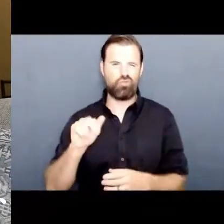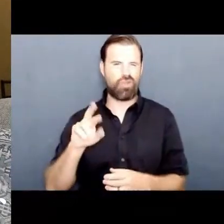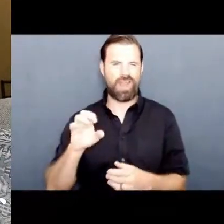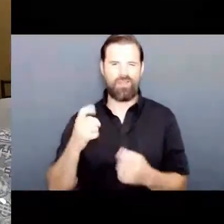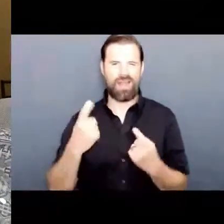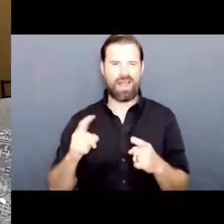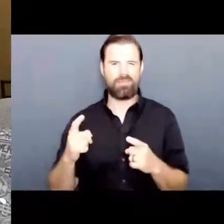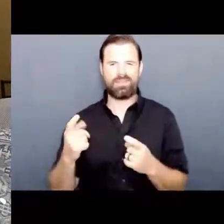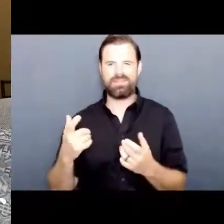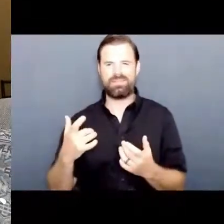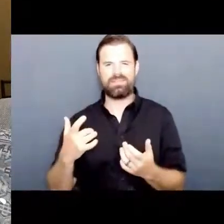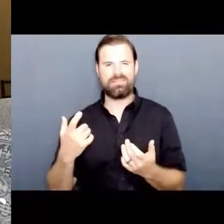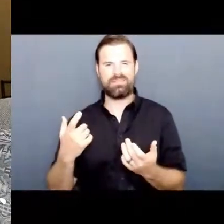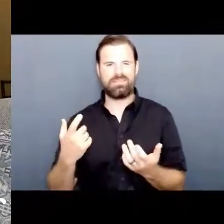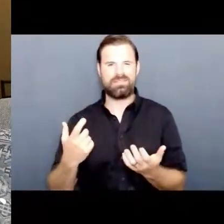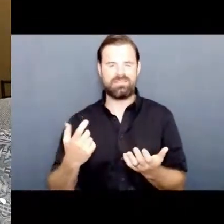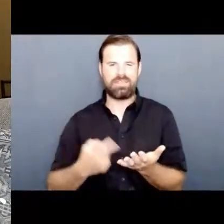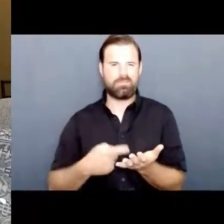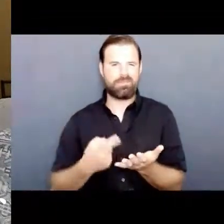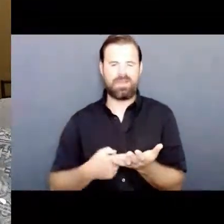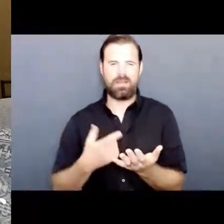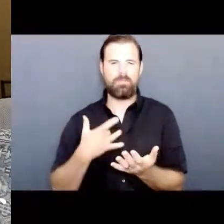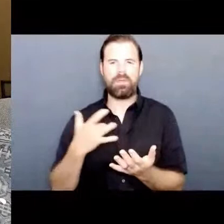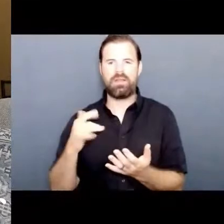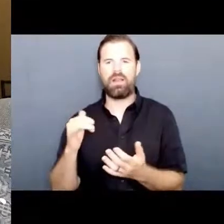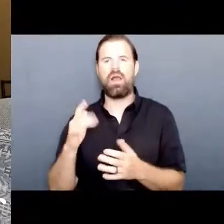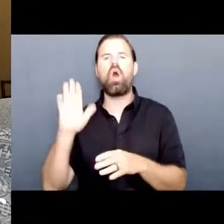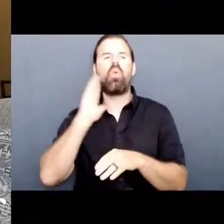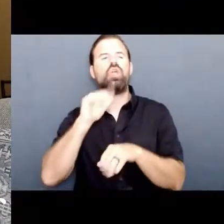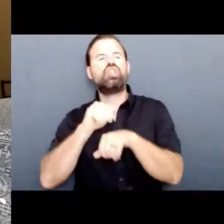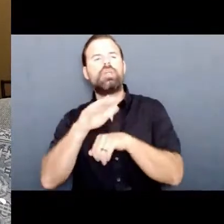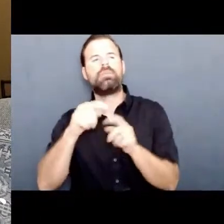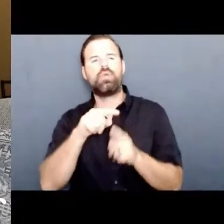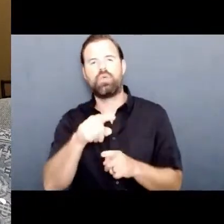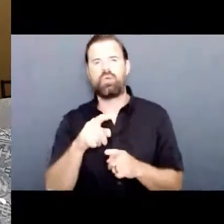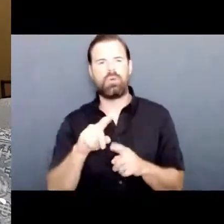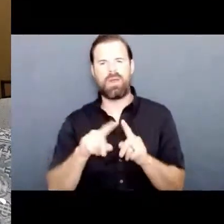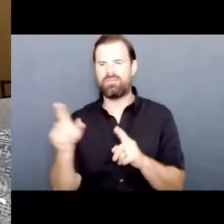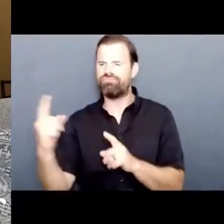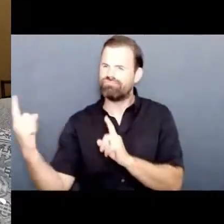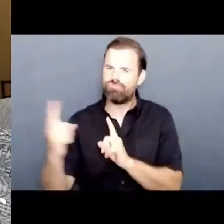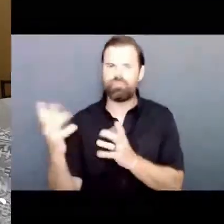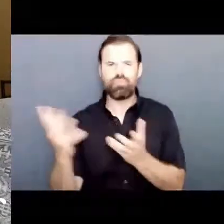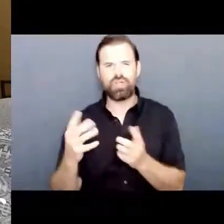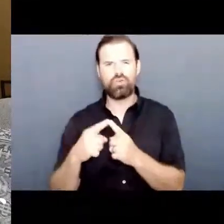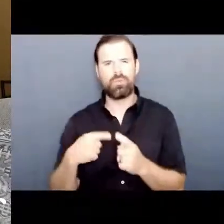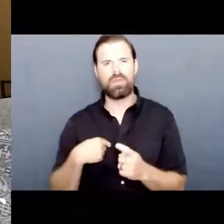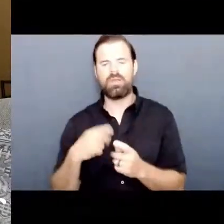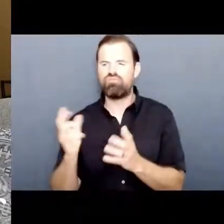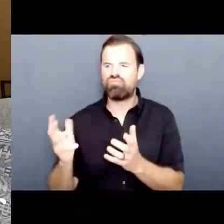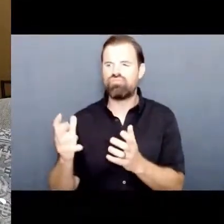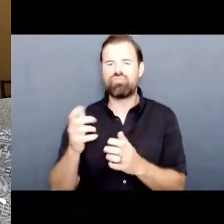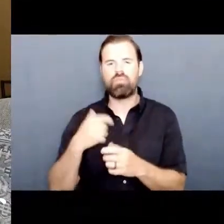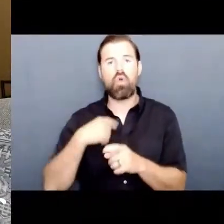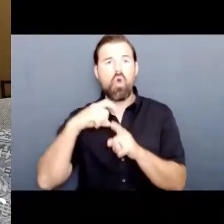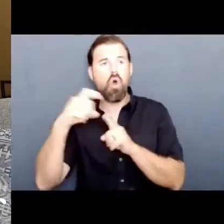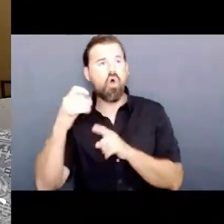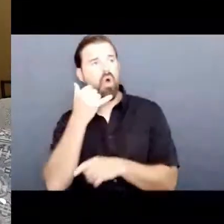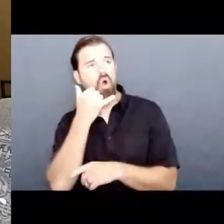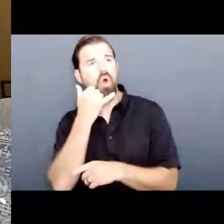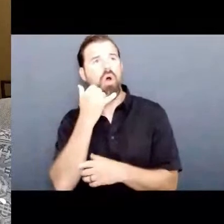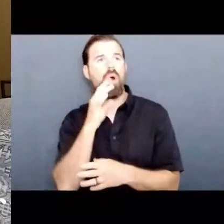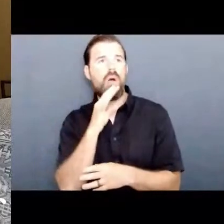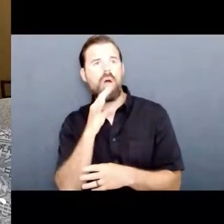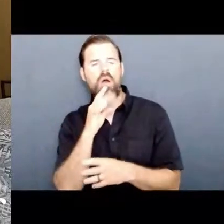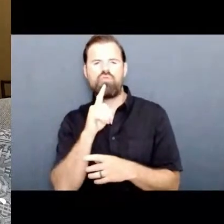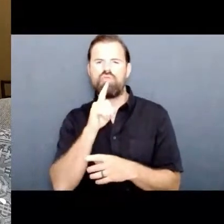it's nice, having someone here and bringing it to me, and everyone I've spoken to on the phone, super nice, super